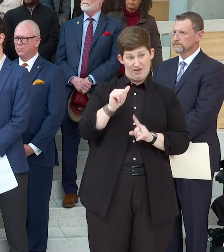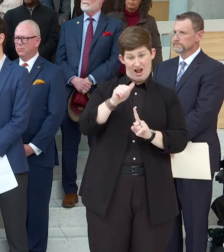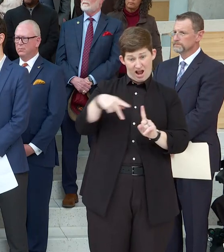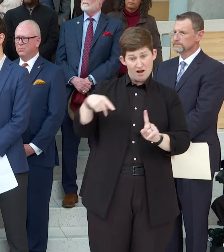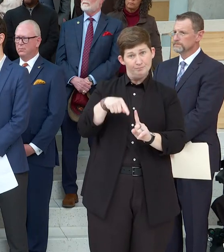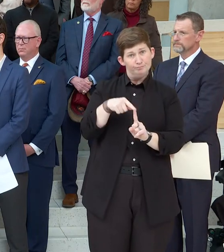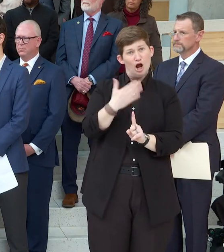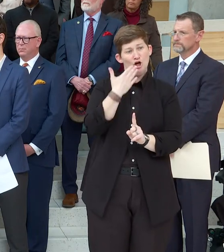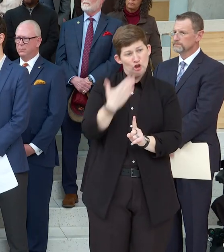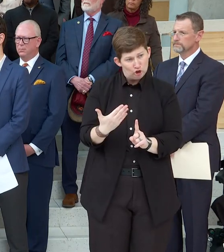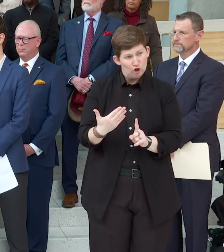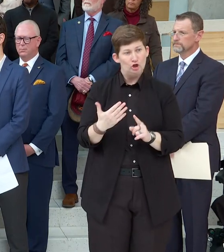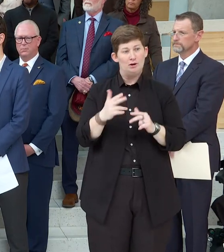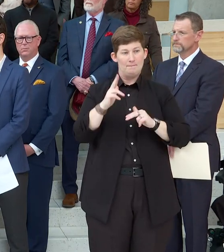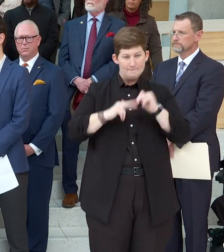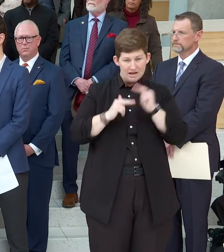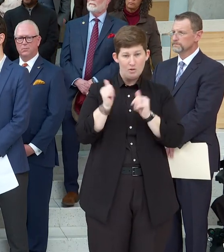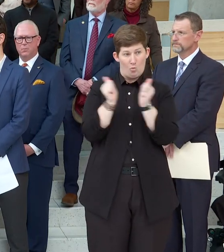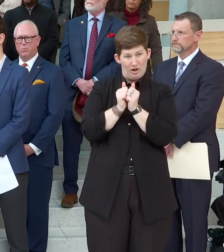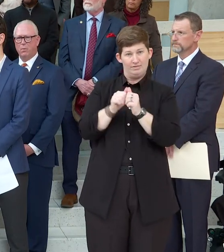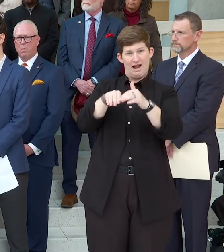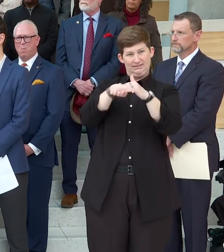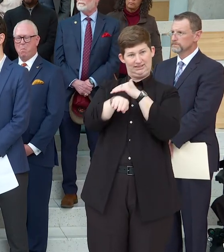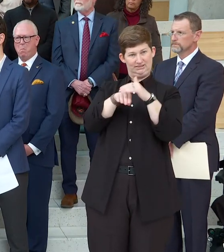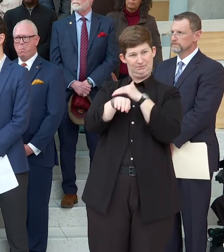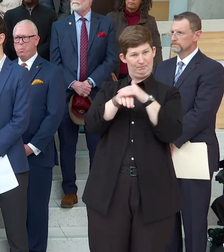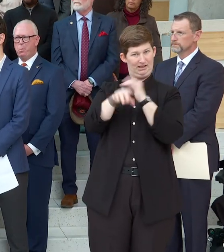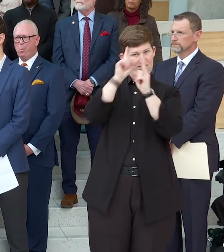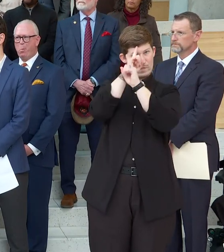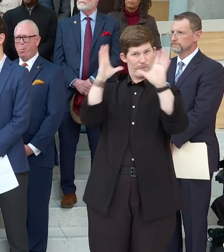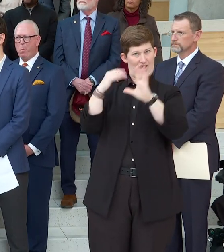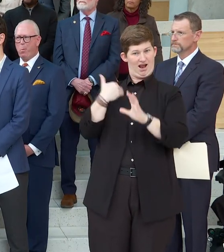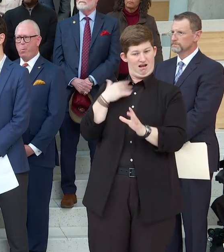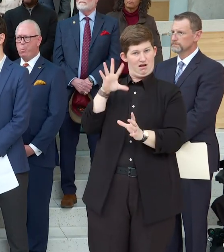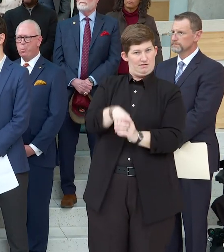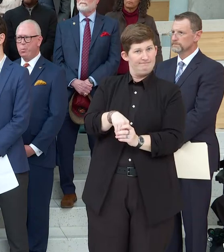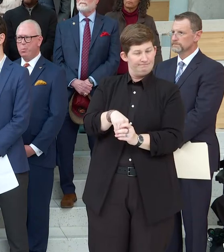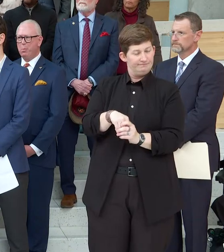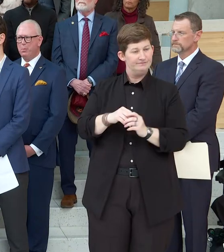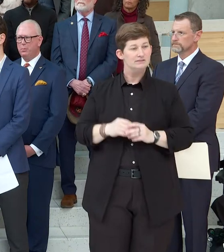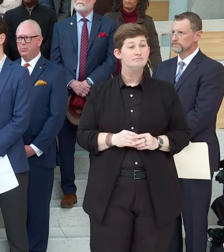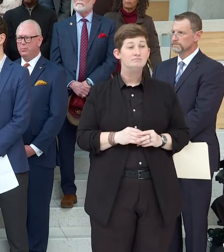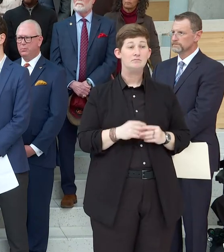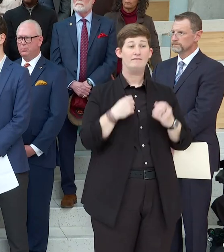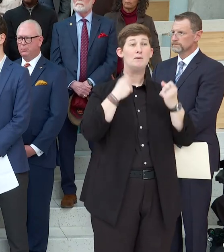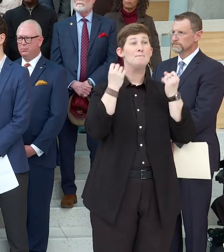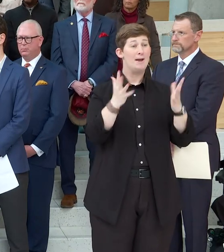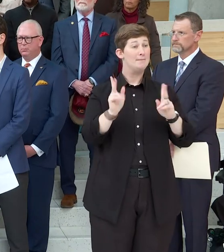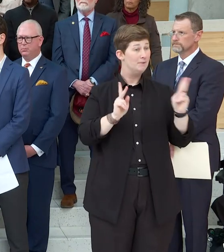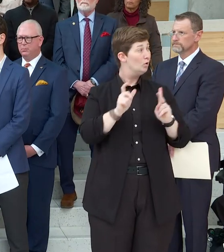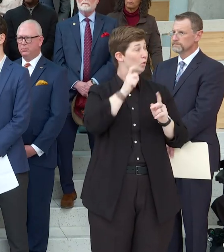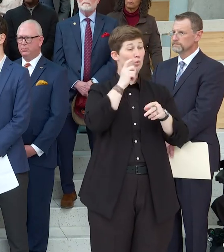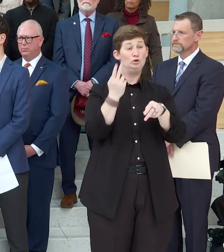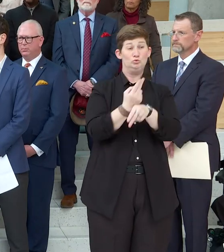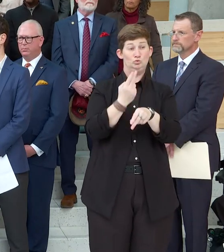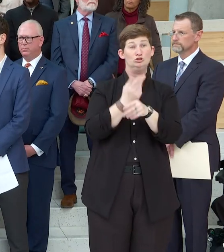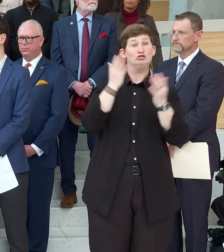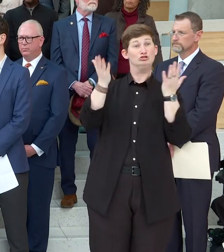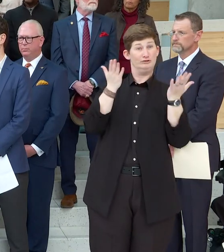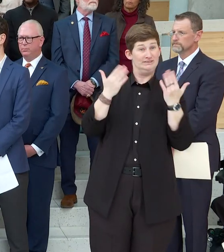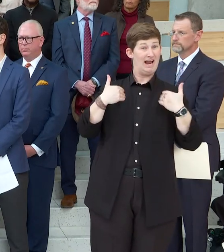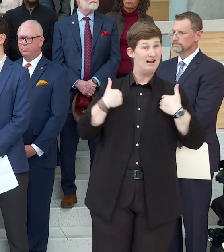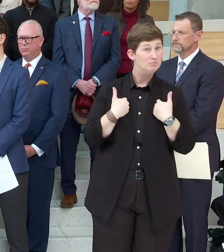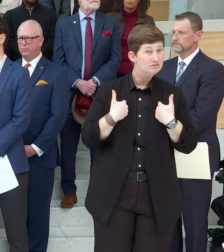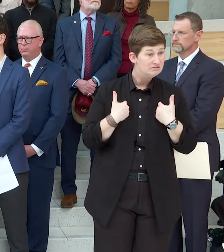with accessibility in mind. And we have many of our members who use service animals. That has been an ongoing source